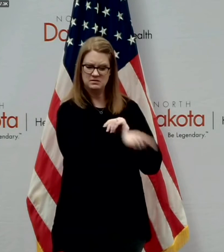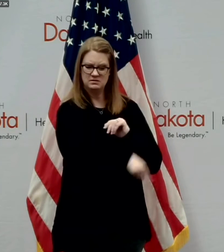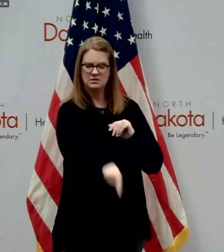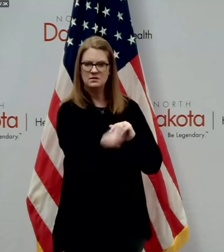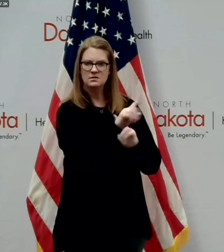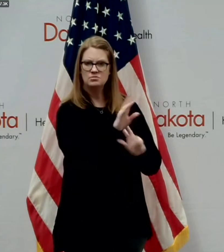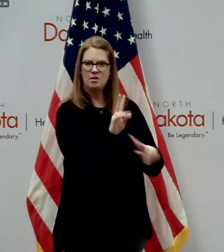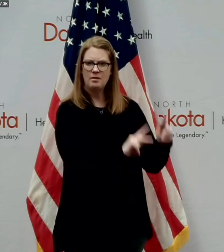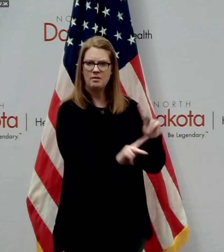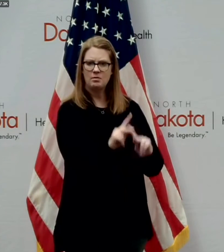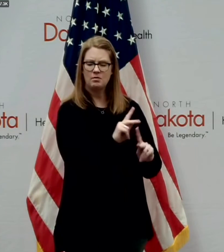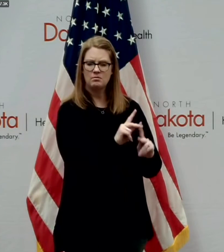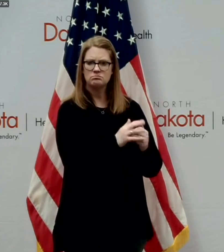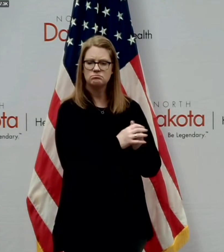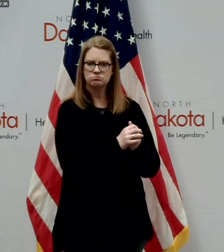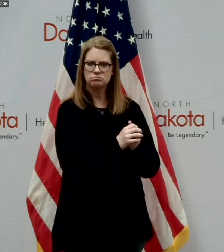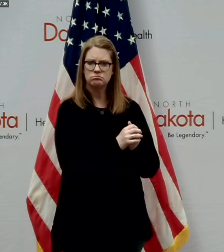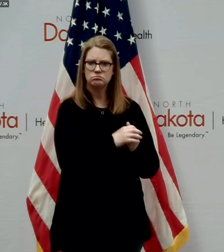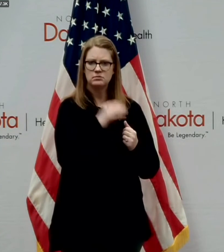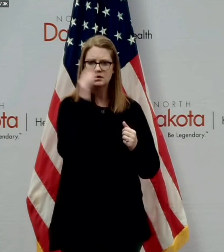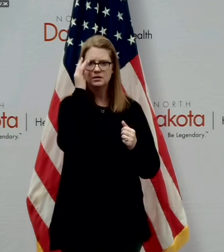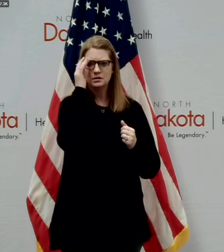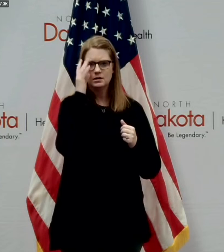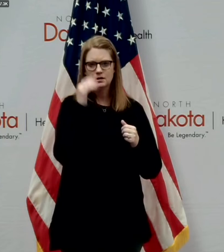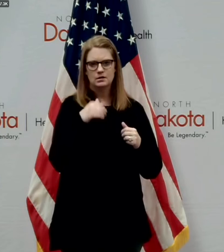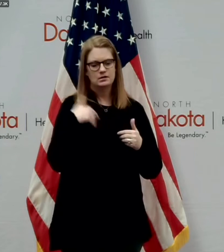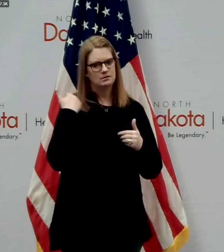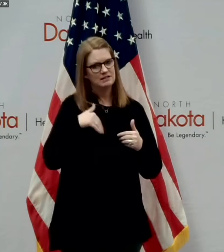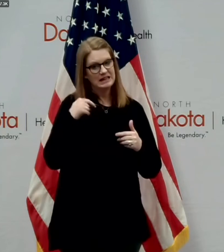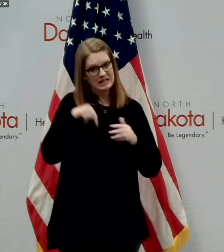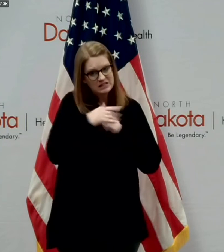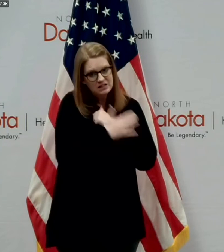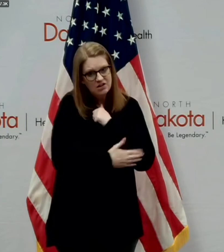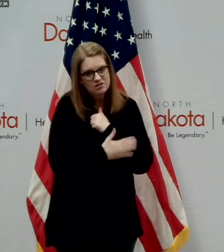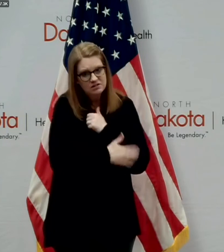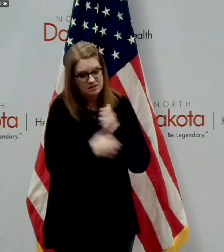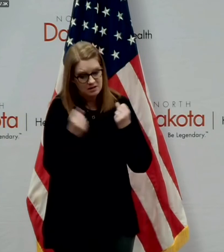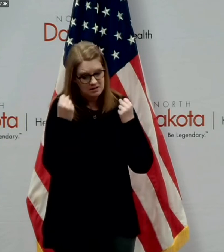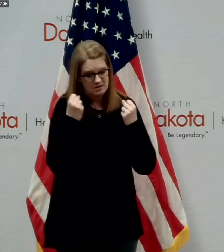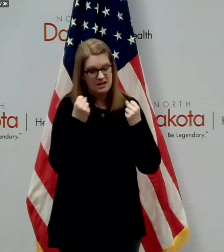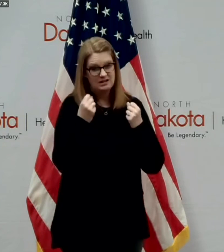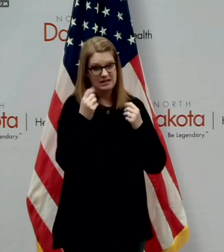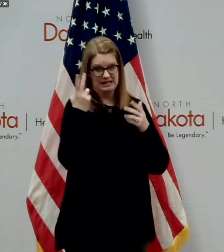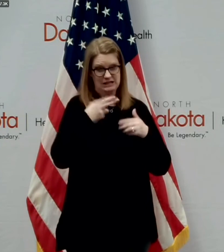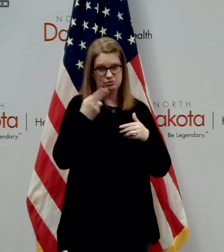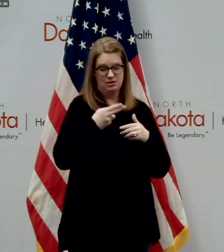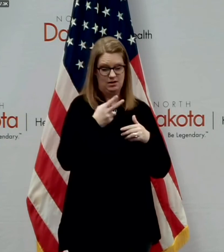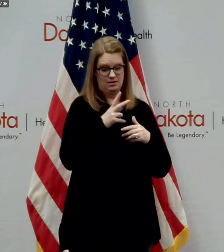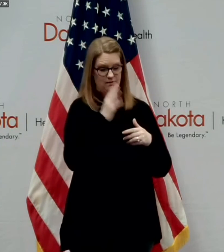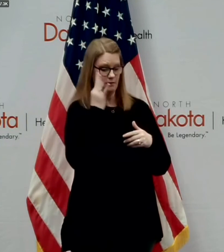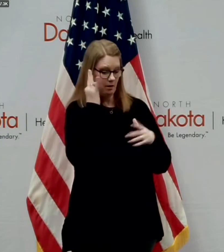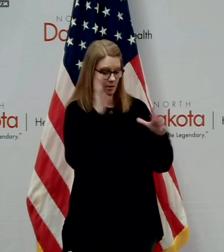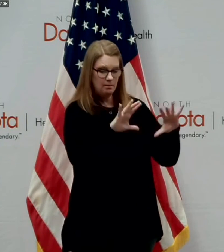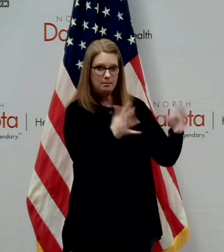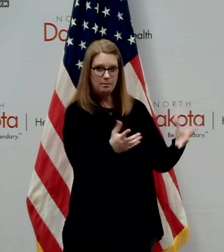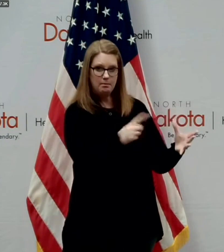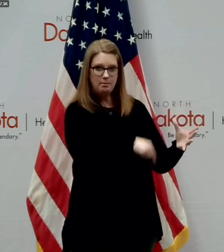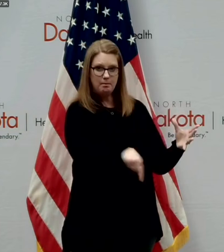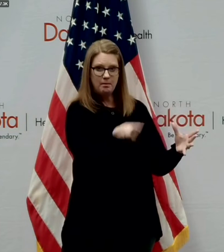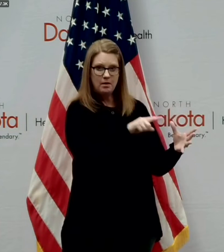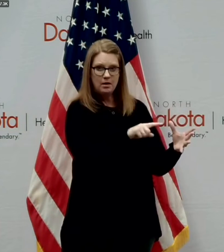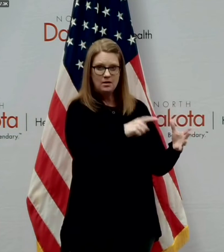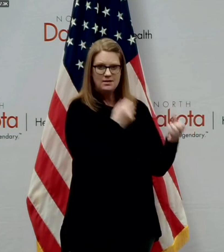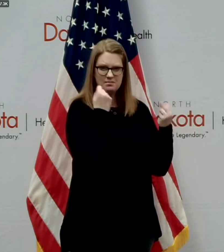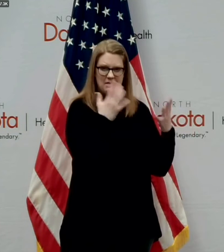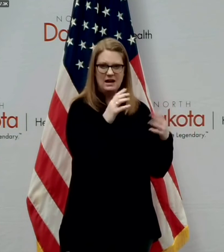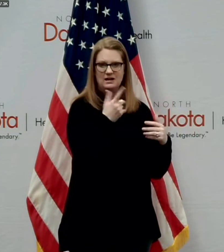And because we all know, and in the country, we've been through a number of pandemics in the history of our people, and I'm very confident by following